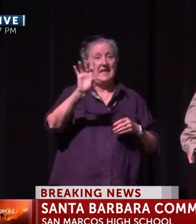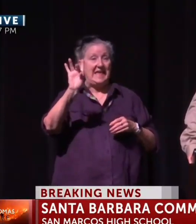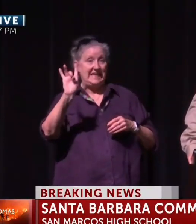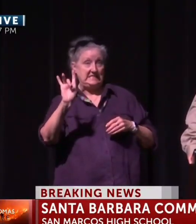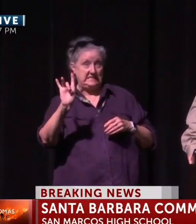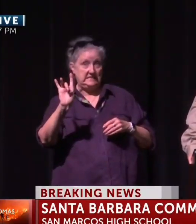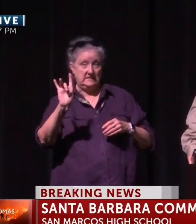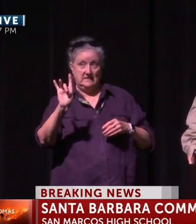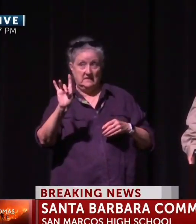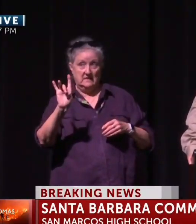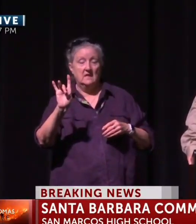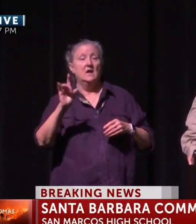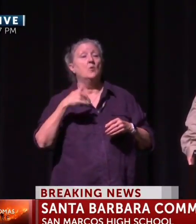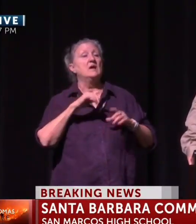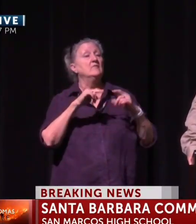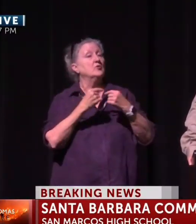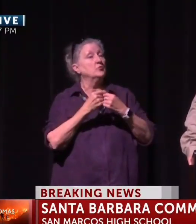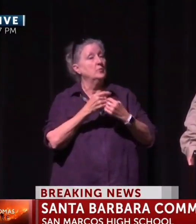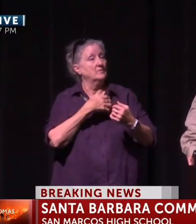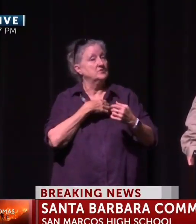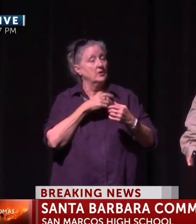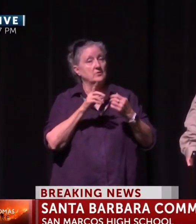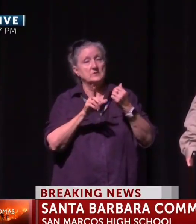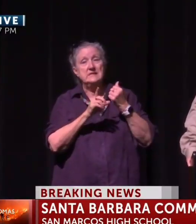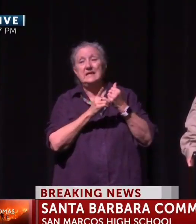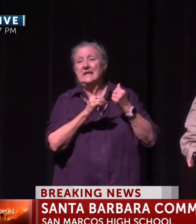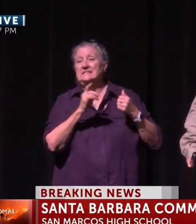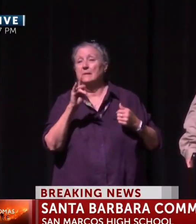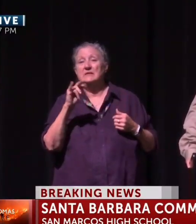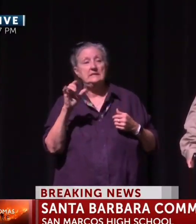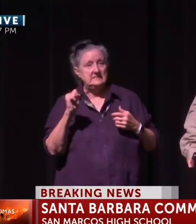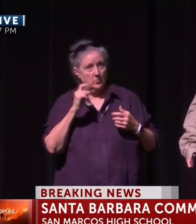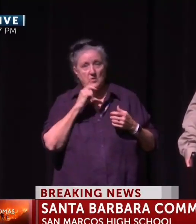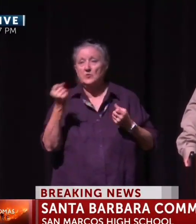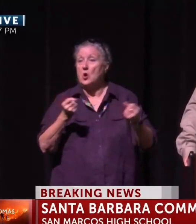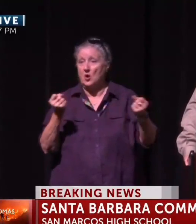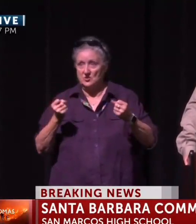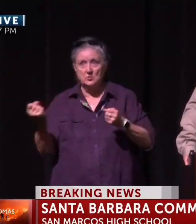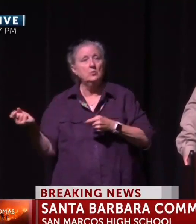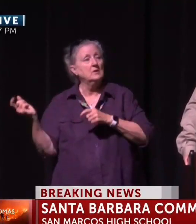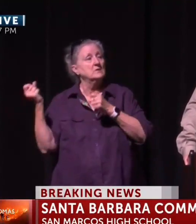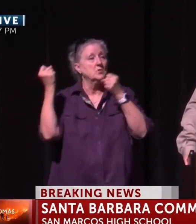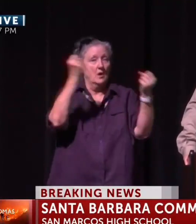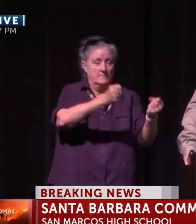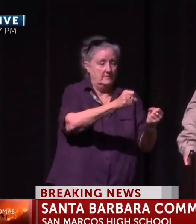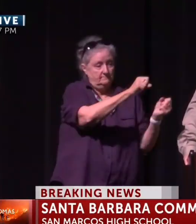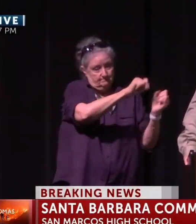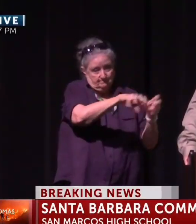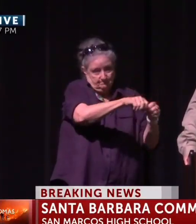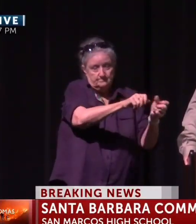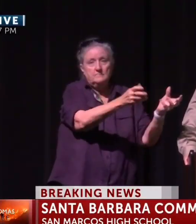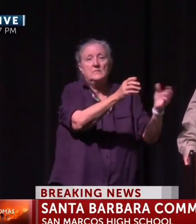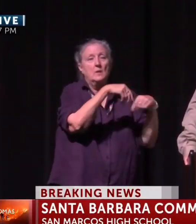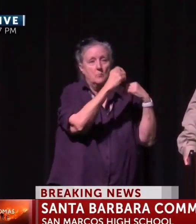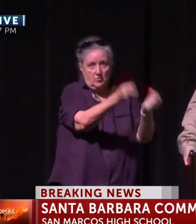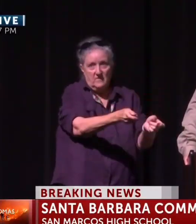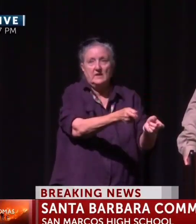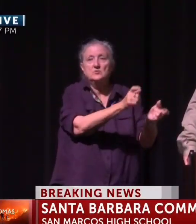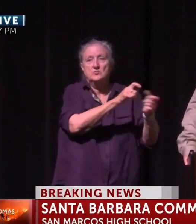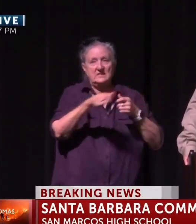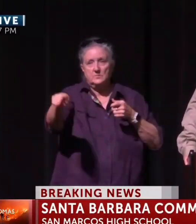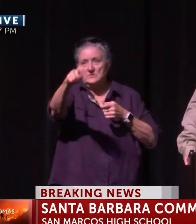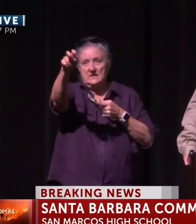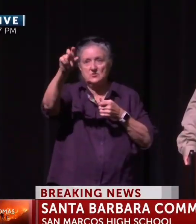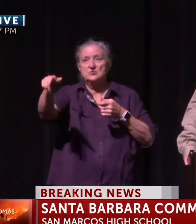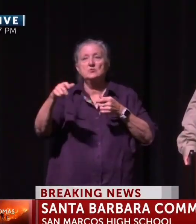805-729-6538. We have a group of sheriff's deputies with vehicles who will respond out and will provide you with transportation